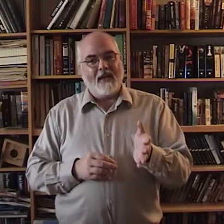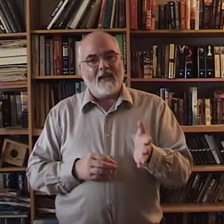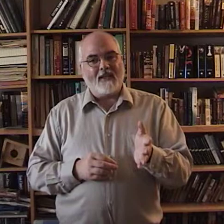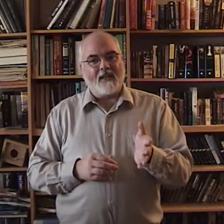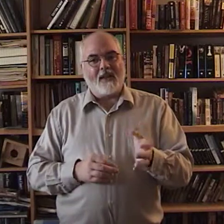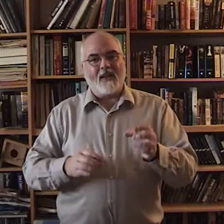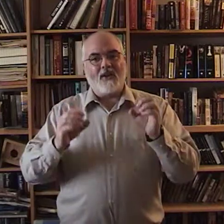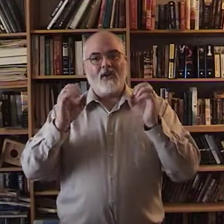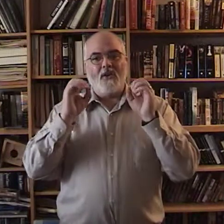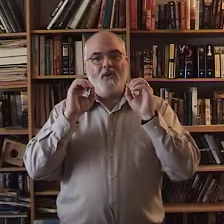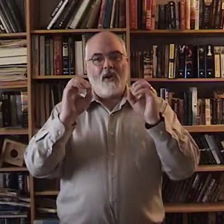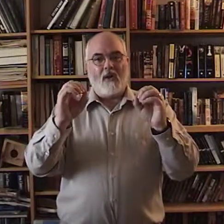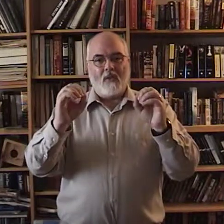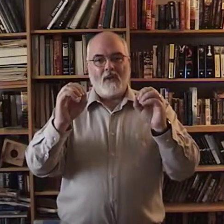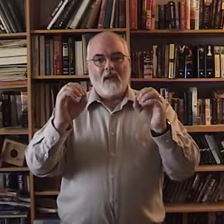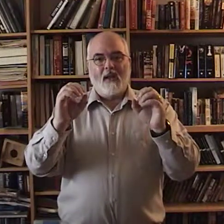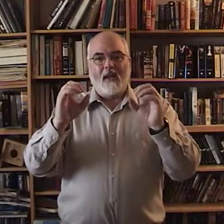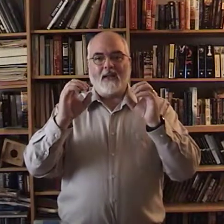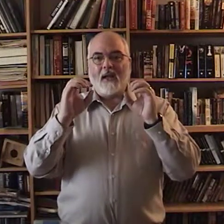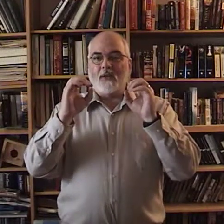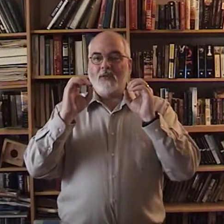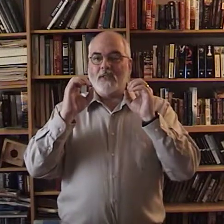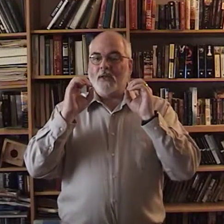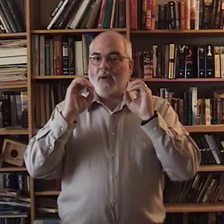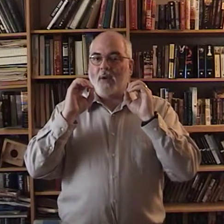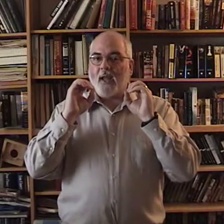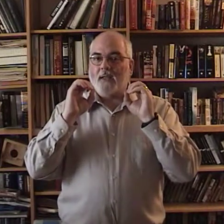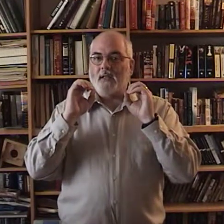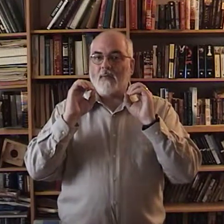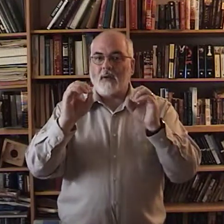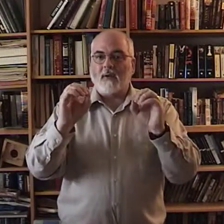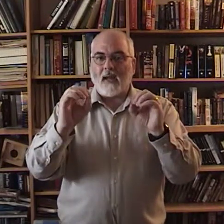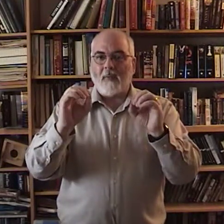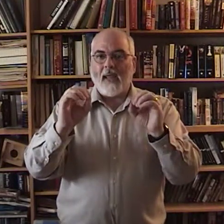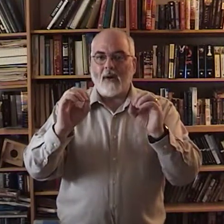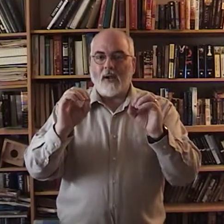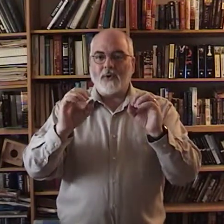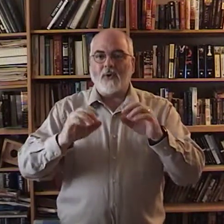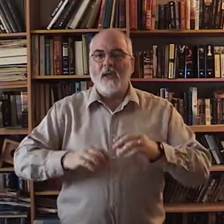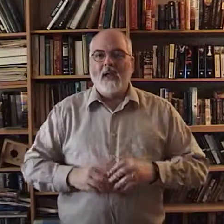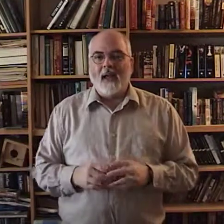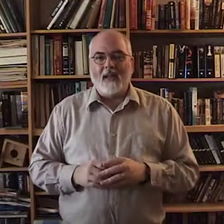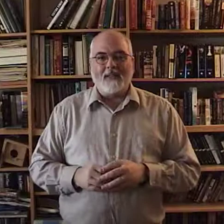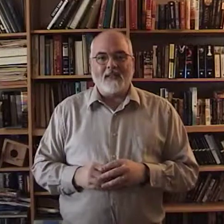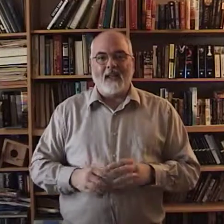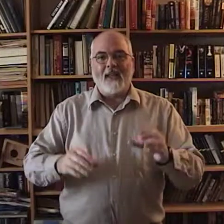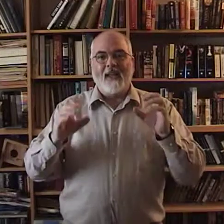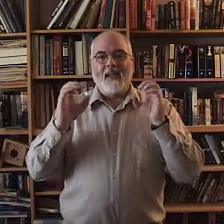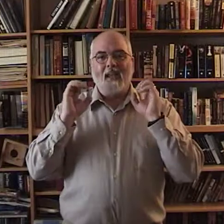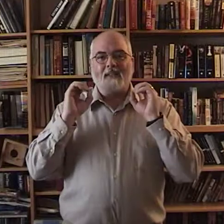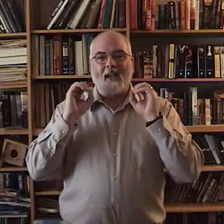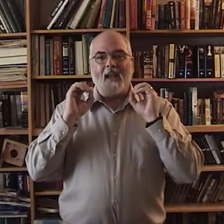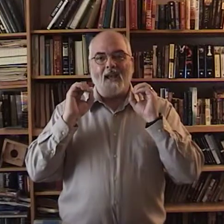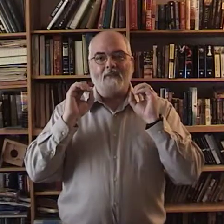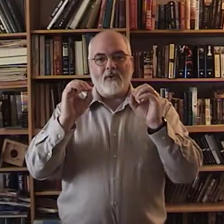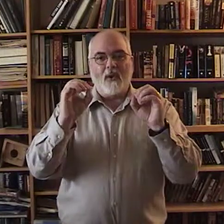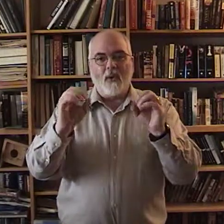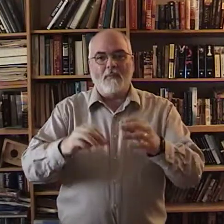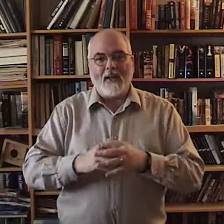is no. It's kind of two zero hands coming out at you. And this is like, yes, I have no